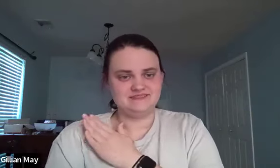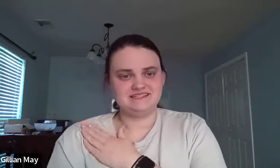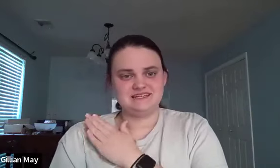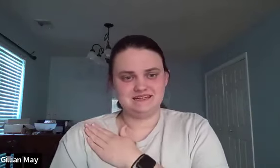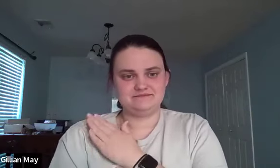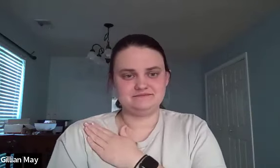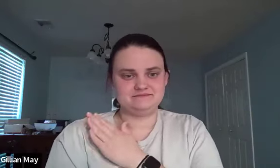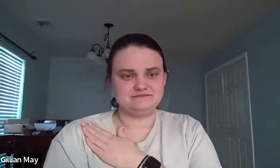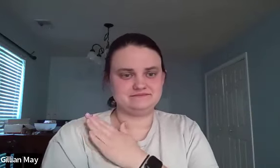Sunday.